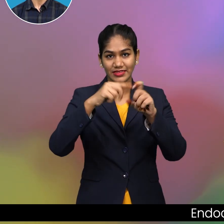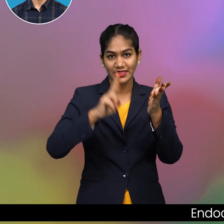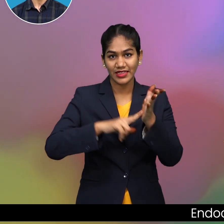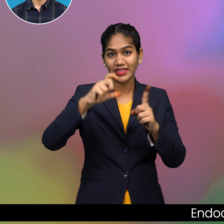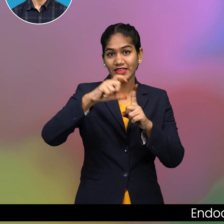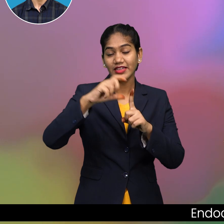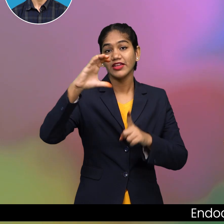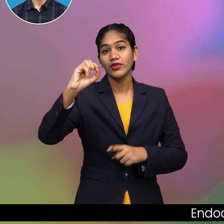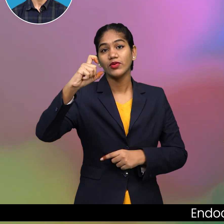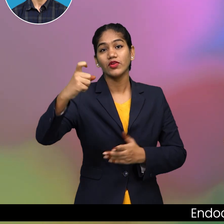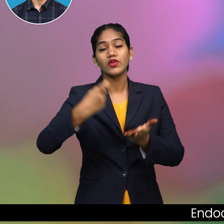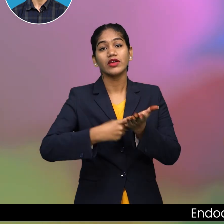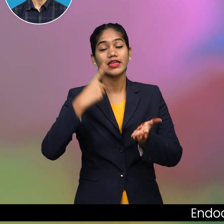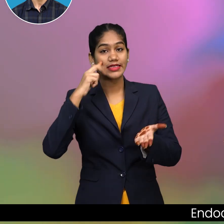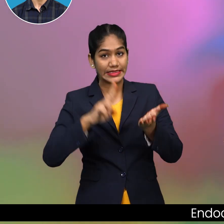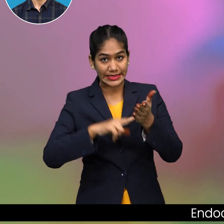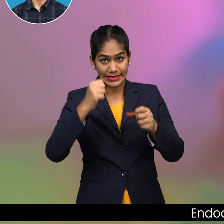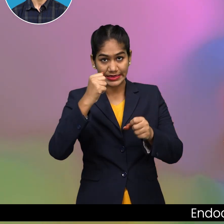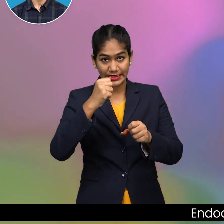endocrine glands,